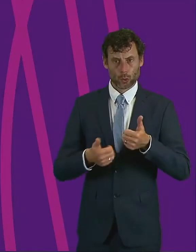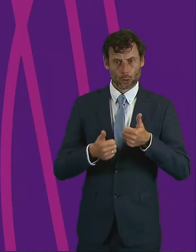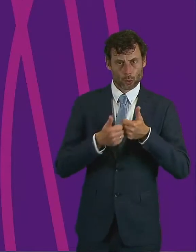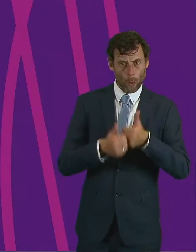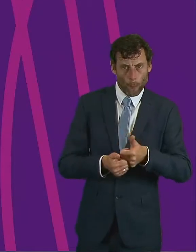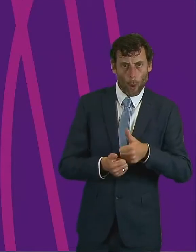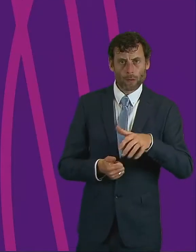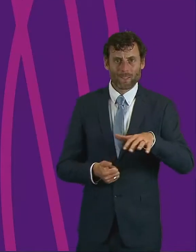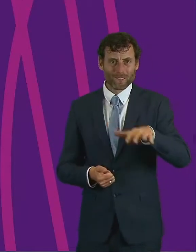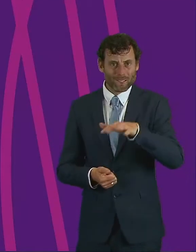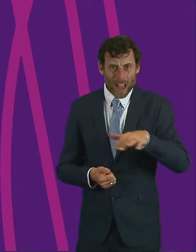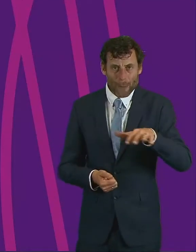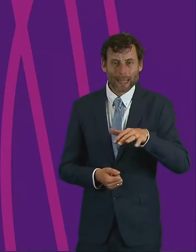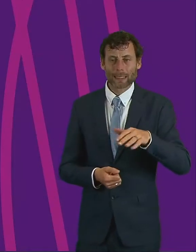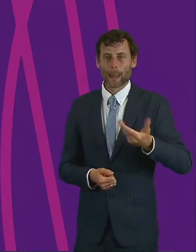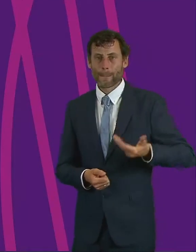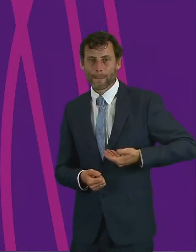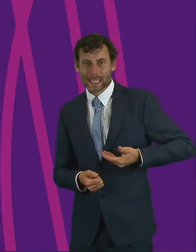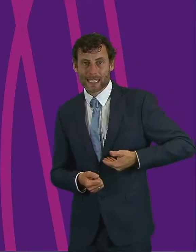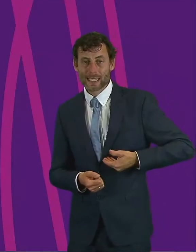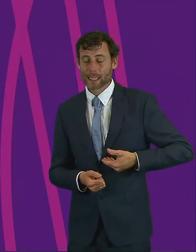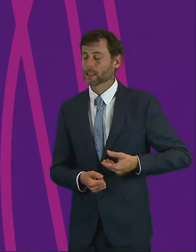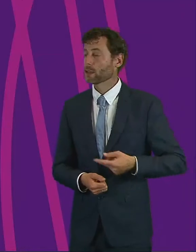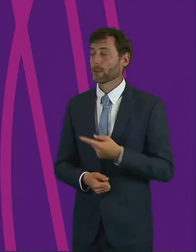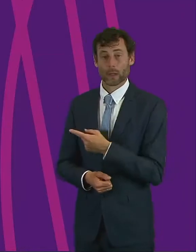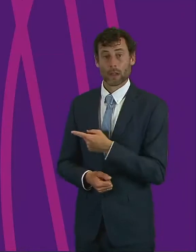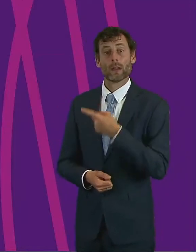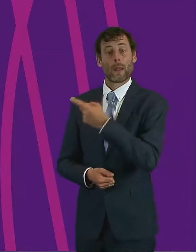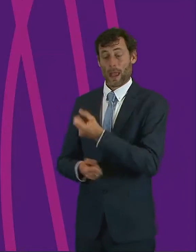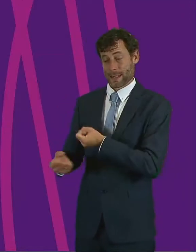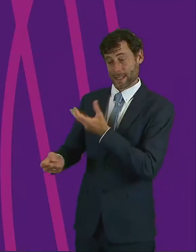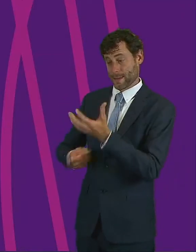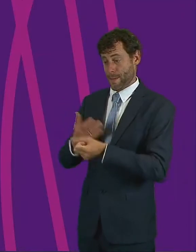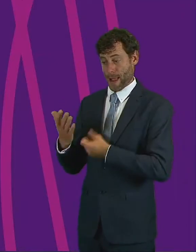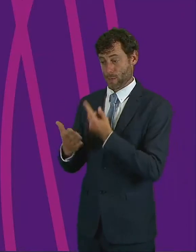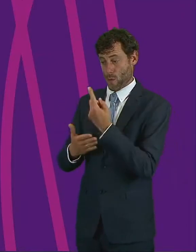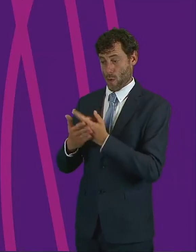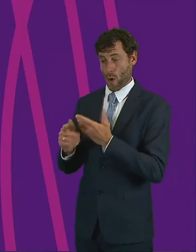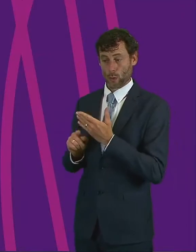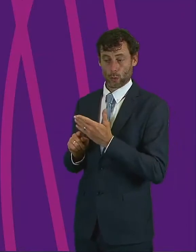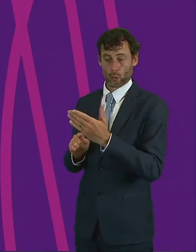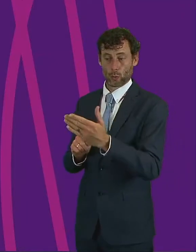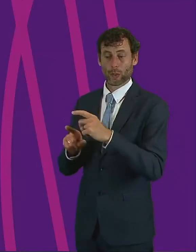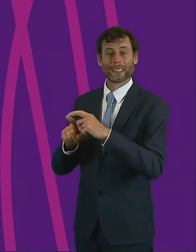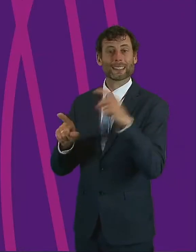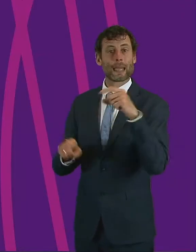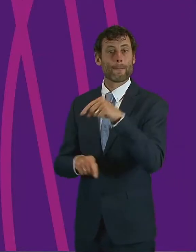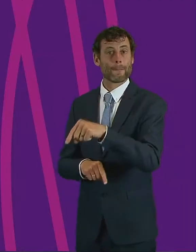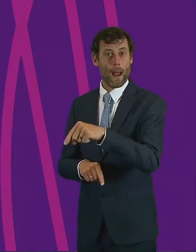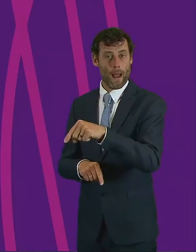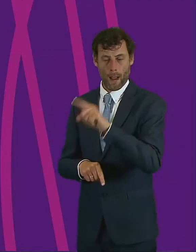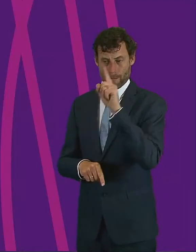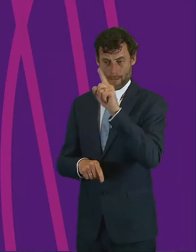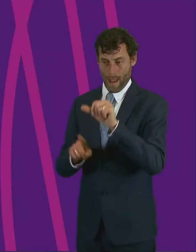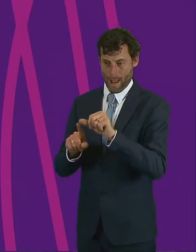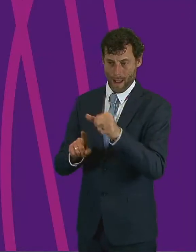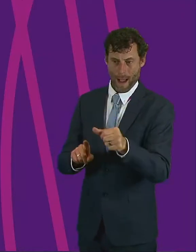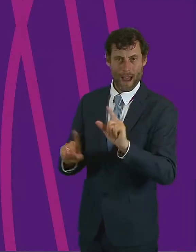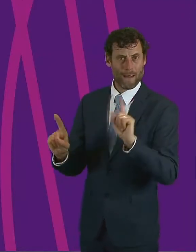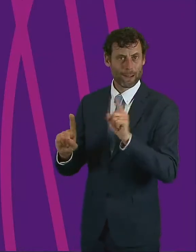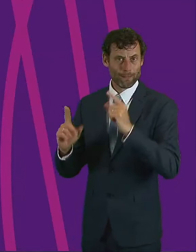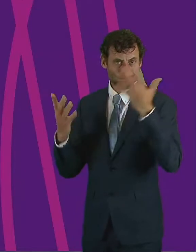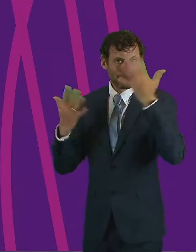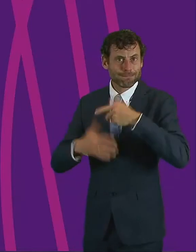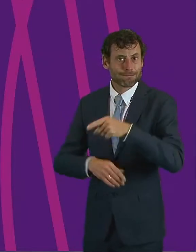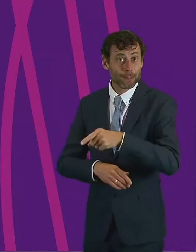when we'll also have to contend with the end of the transition period with the EU. The Chancellor's jobs plan may have